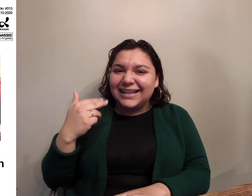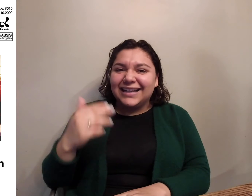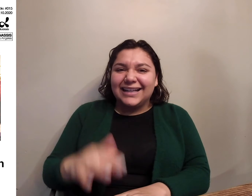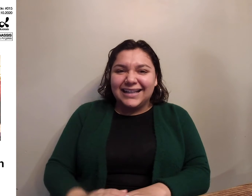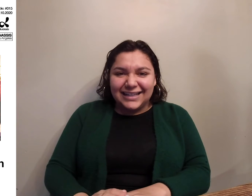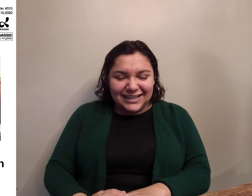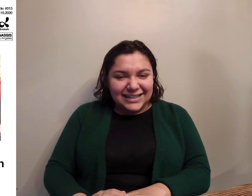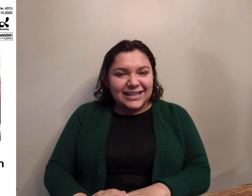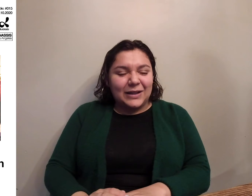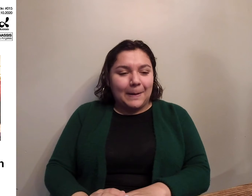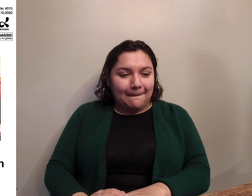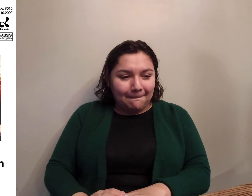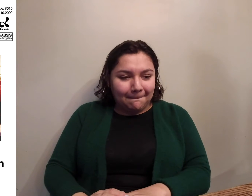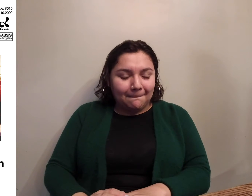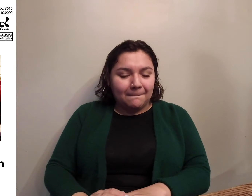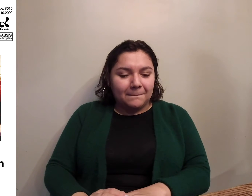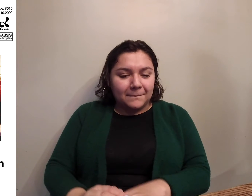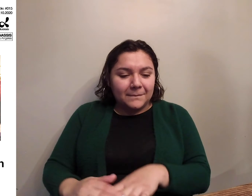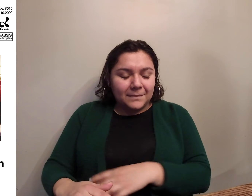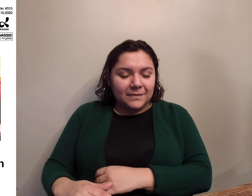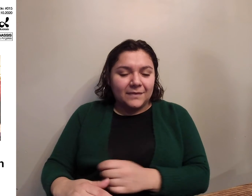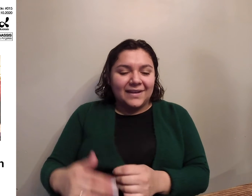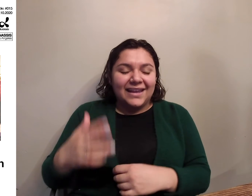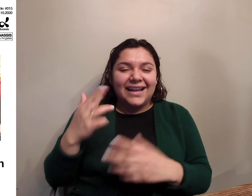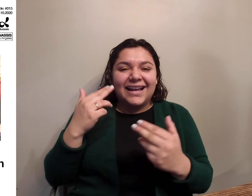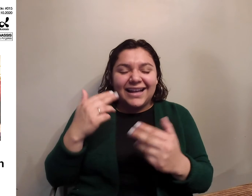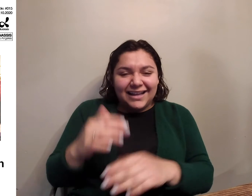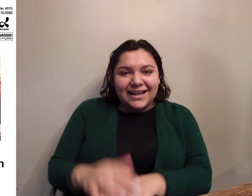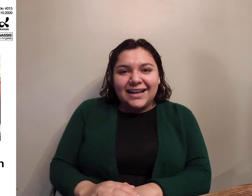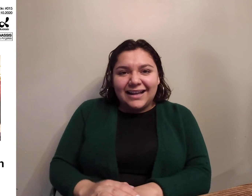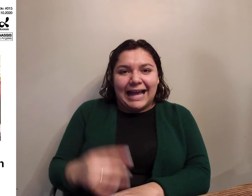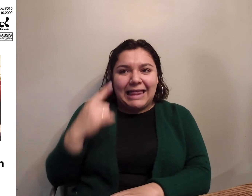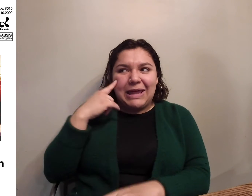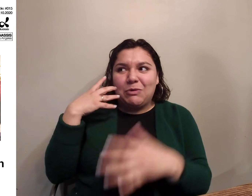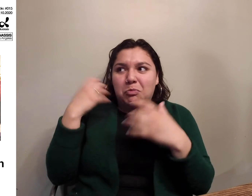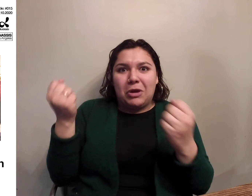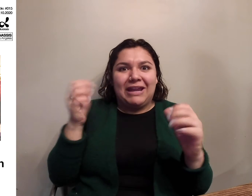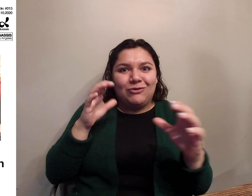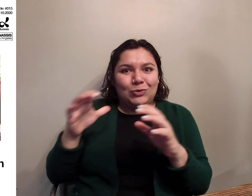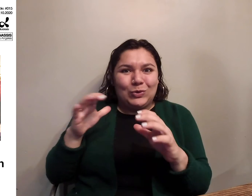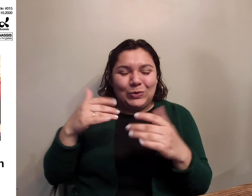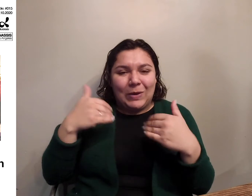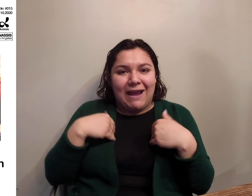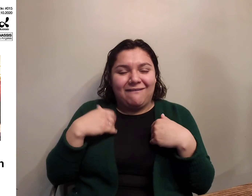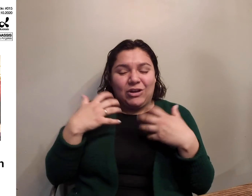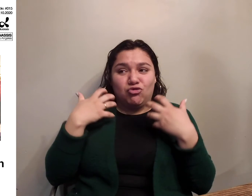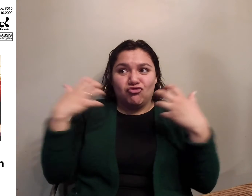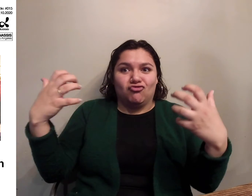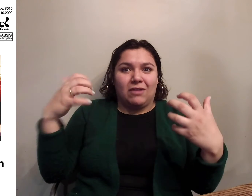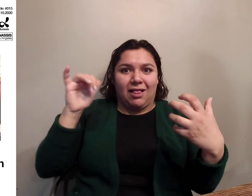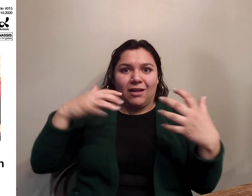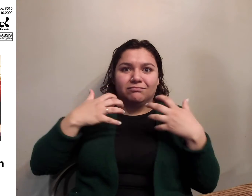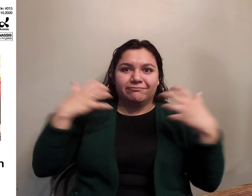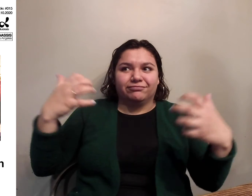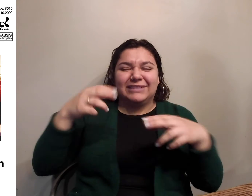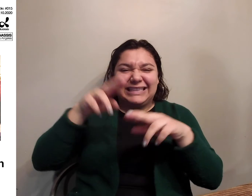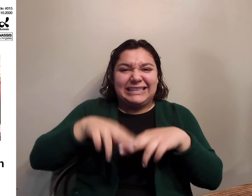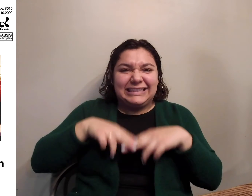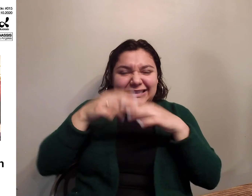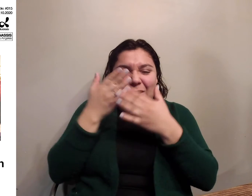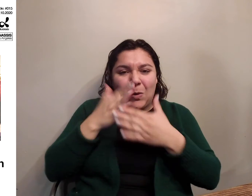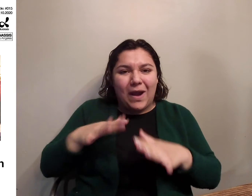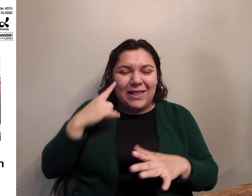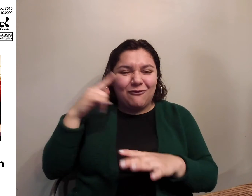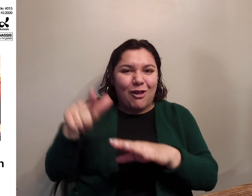I will never forget I that. thought it was a brazen thing to do, to make a crowd that large sit quietly for that long.